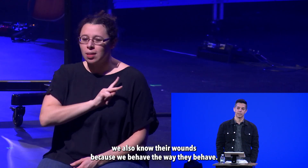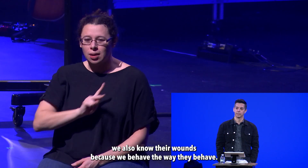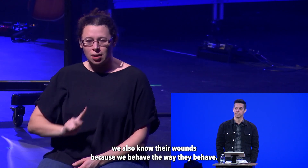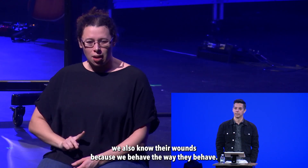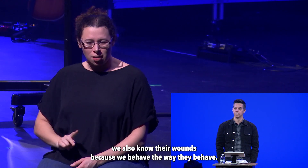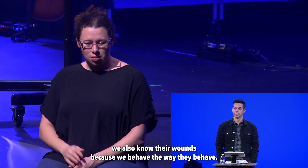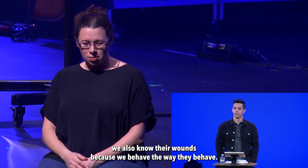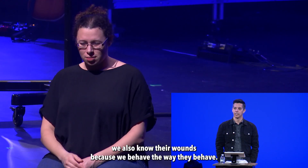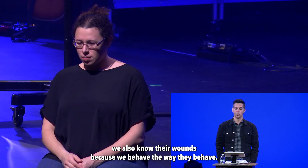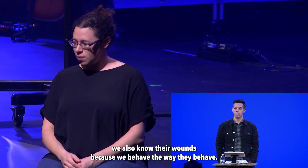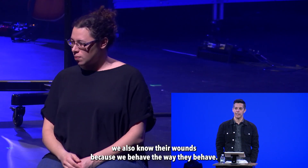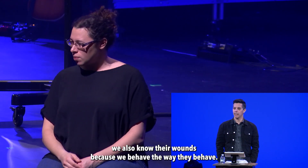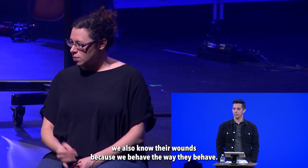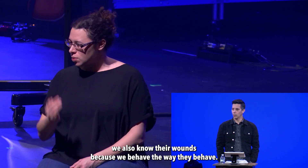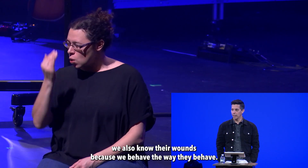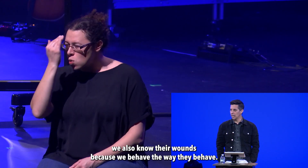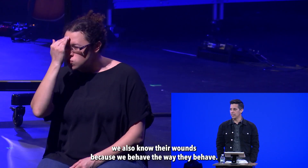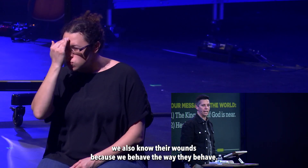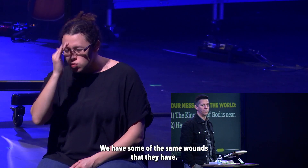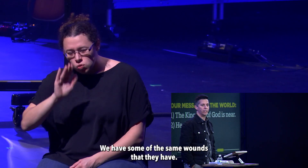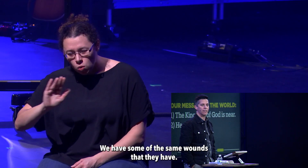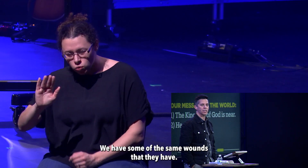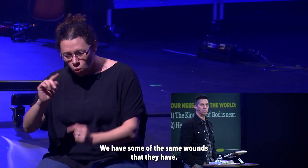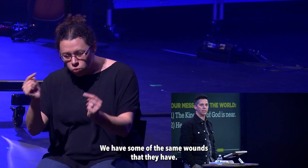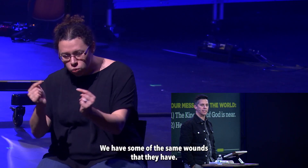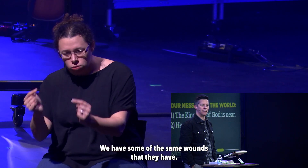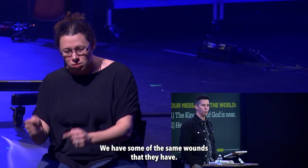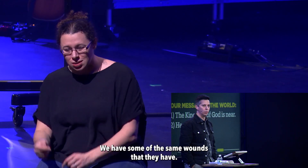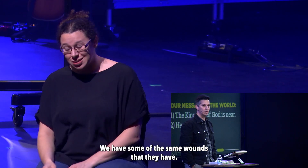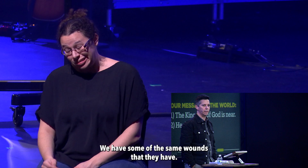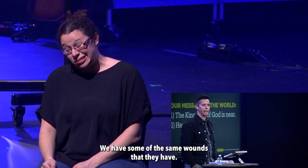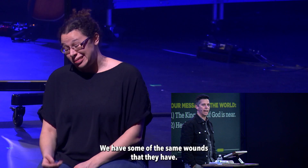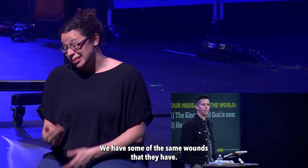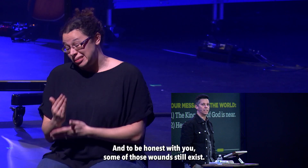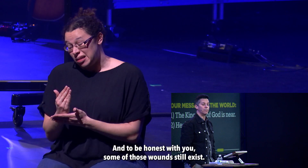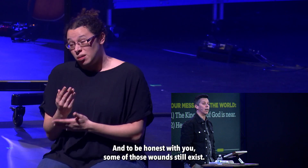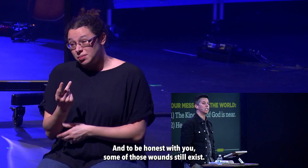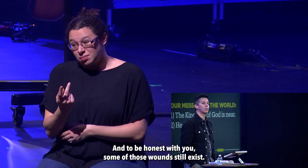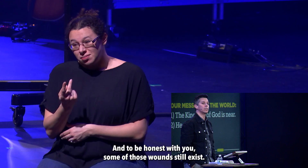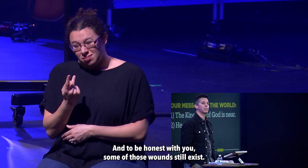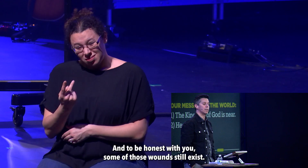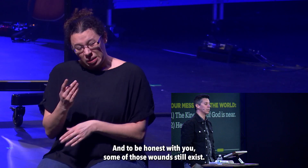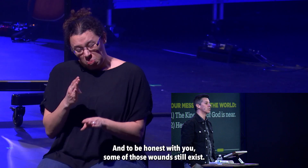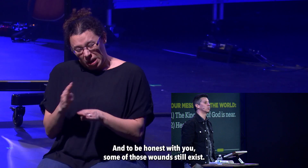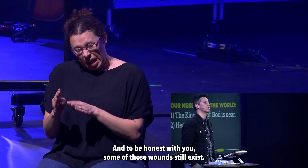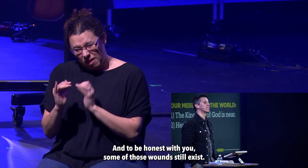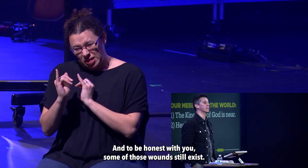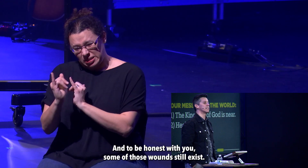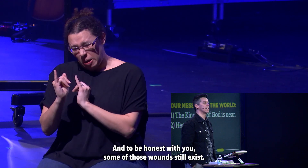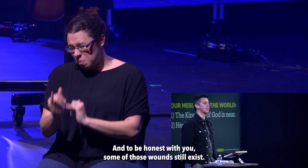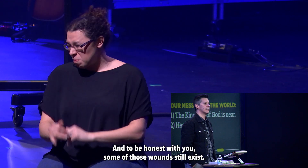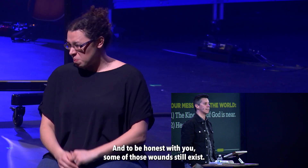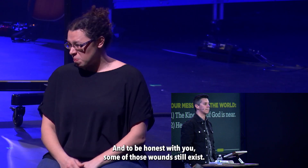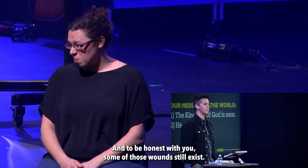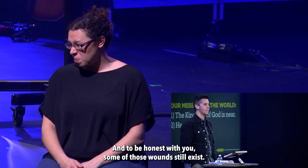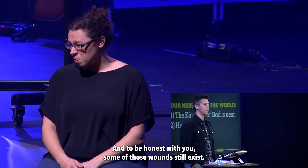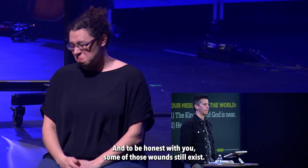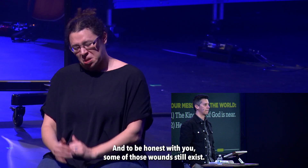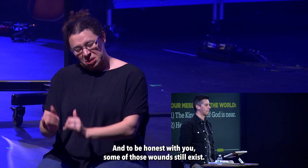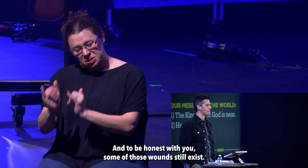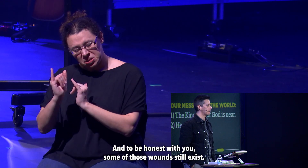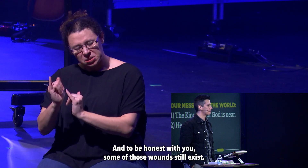wounds because we behave the way they behave. We have some of the same wounds that they have. And to be honest with you, some of those wounds still exist.